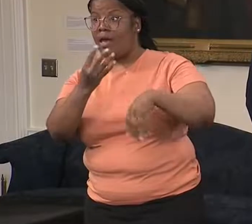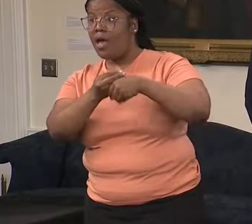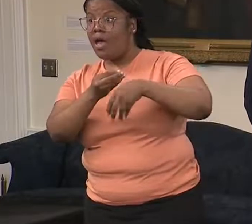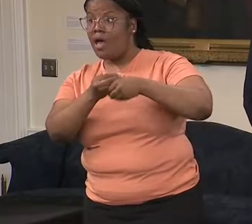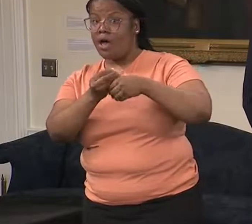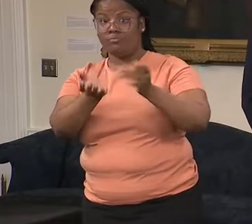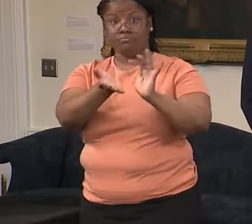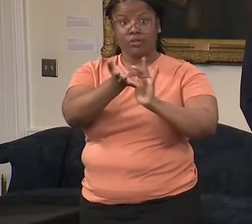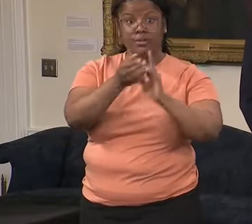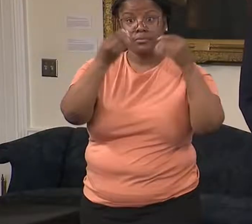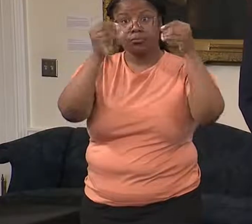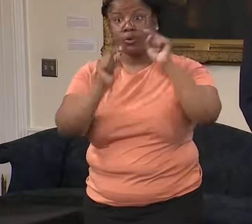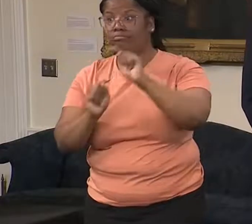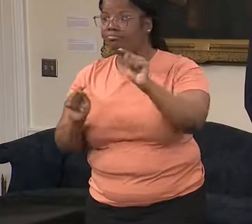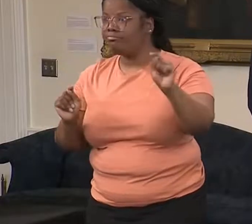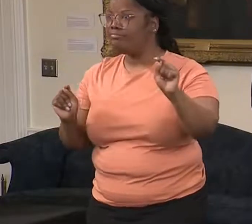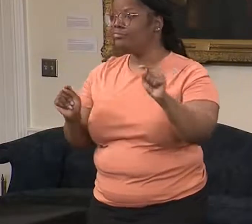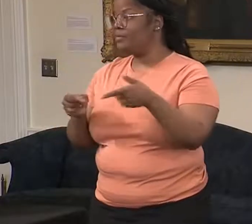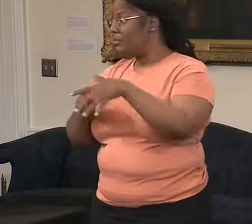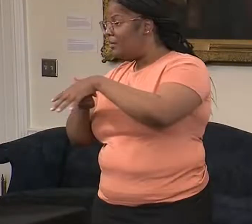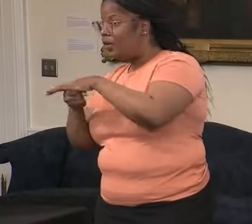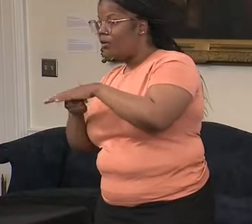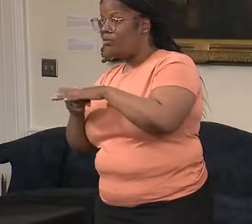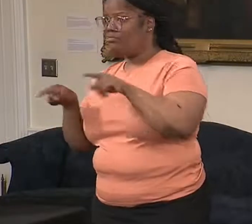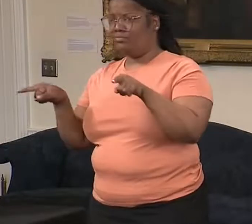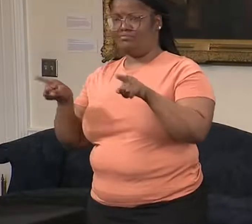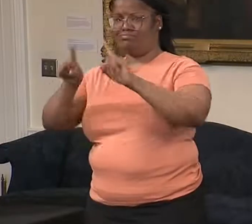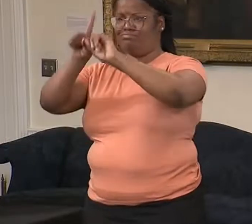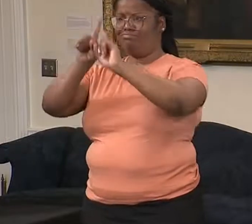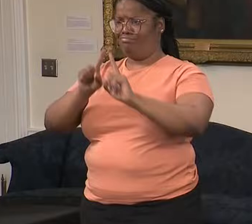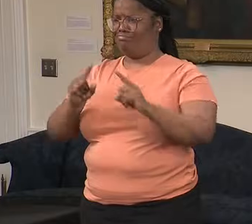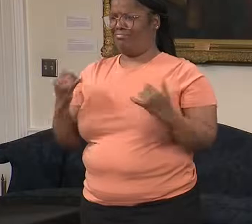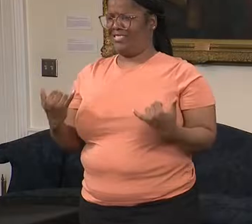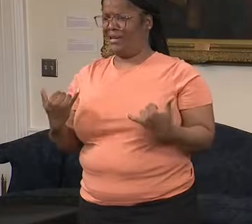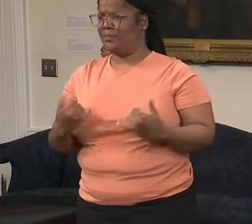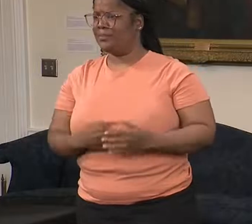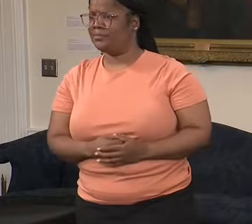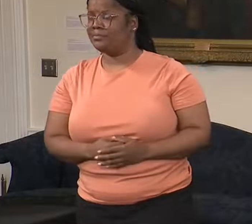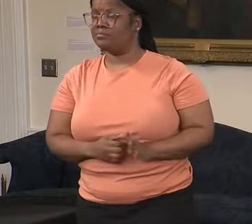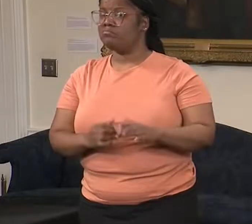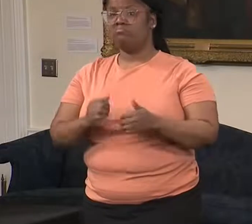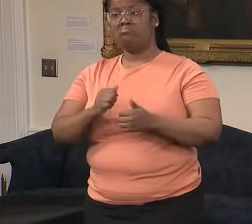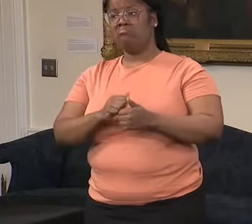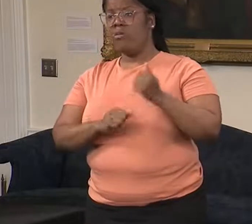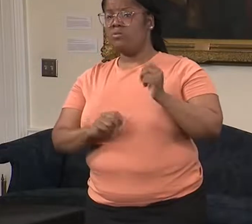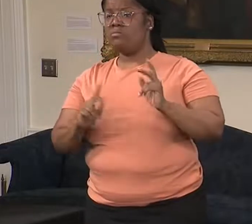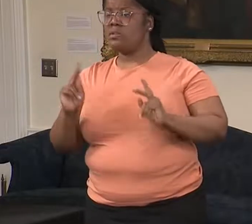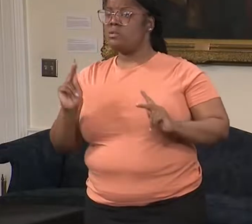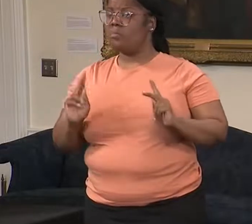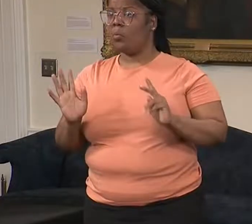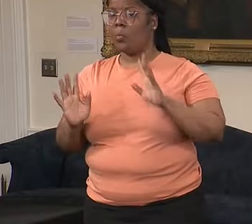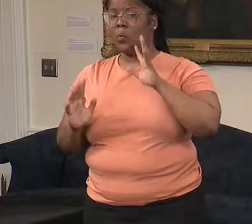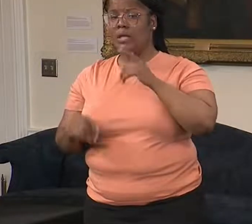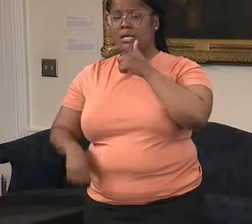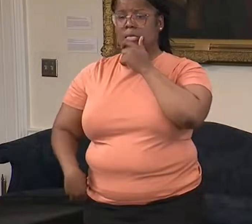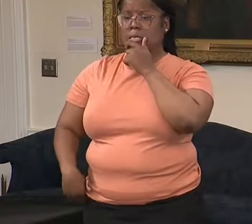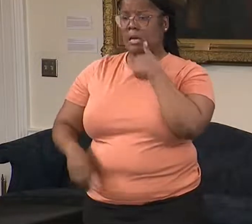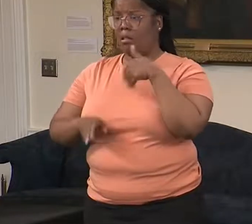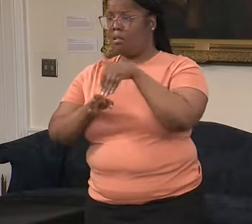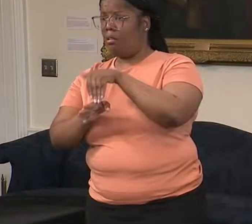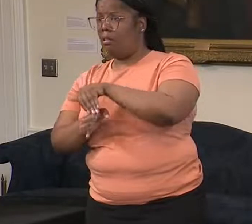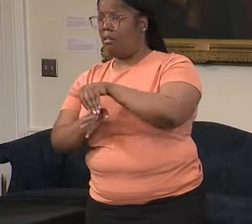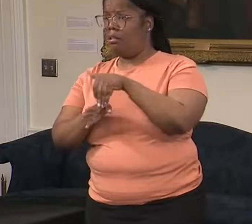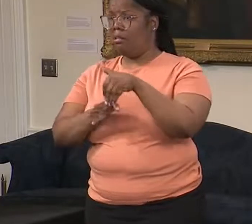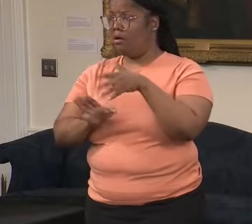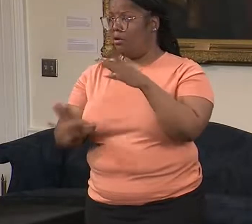30. When people can get a vaccine pretty much anywhere, eventually they're going to say, why do we want to drive to a mass vac